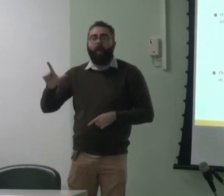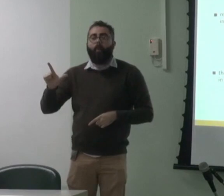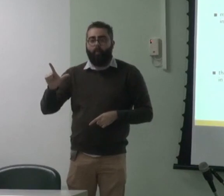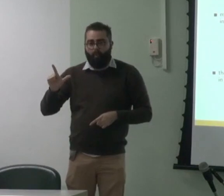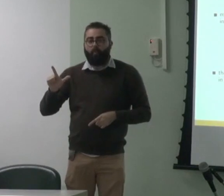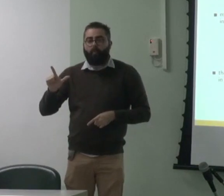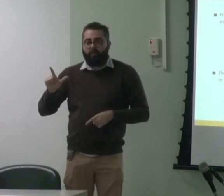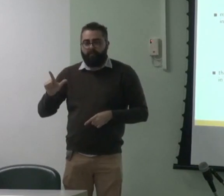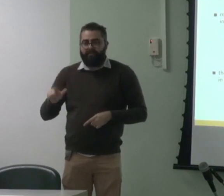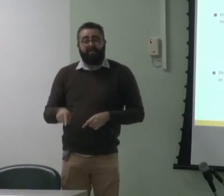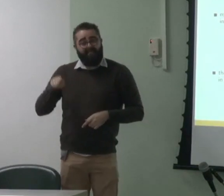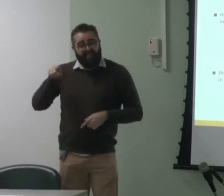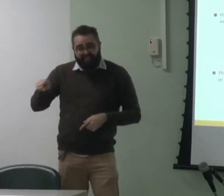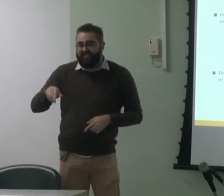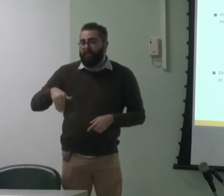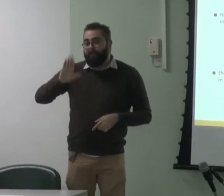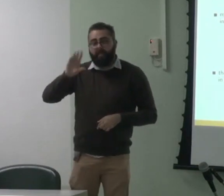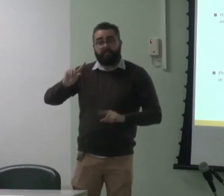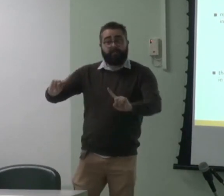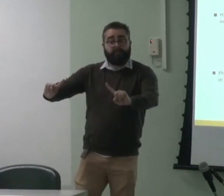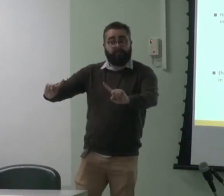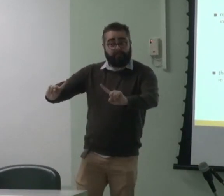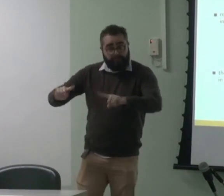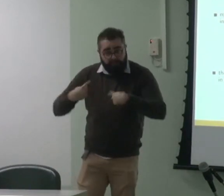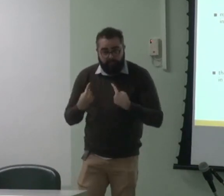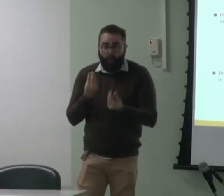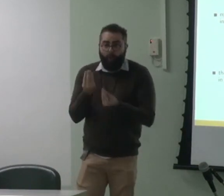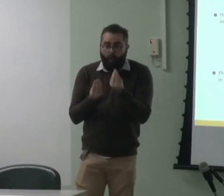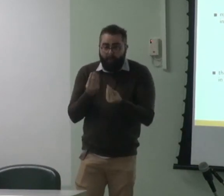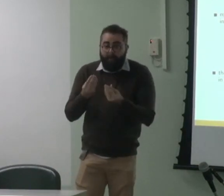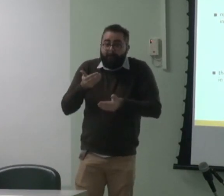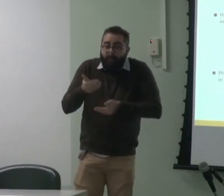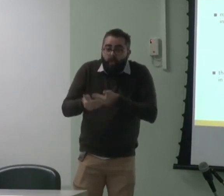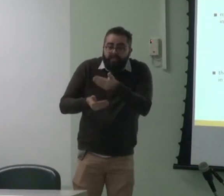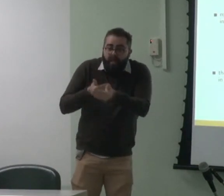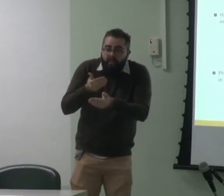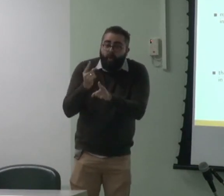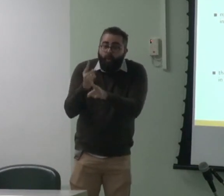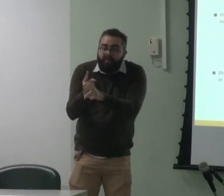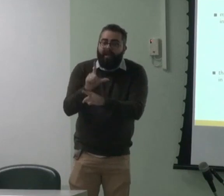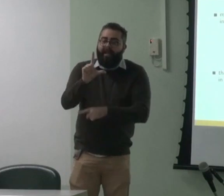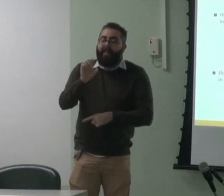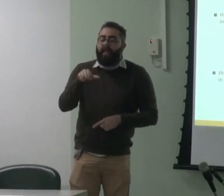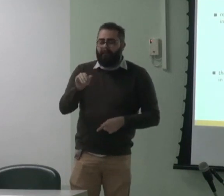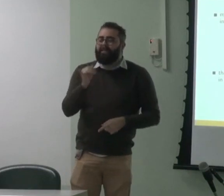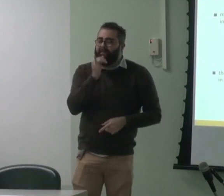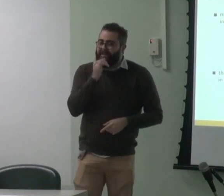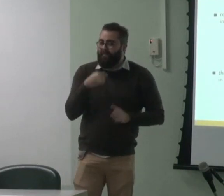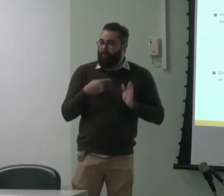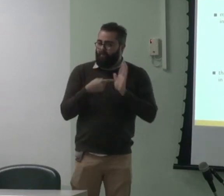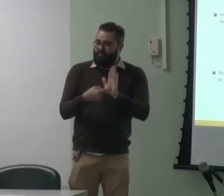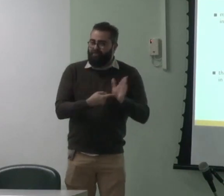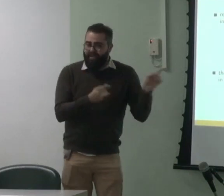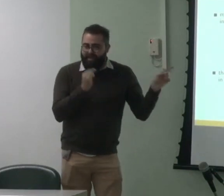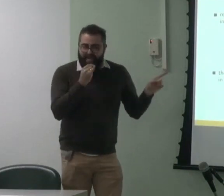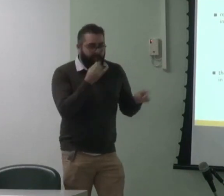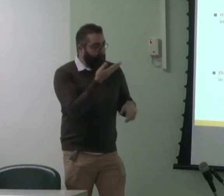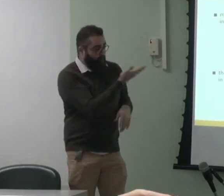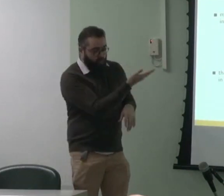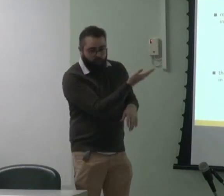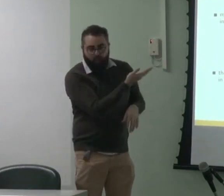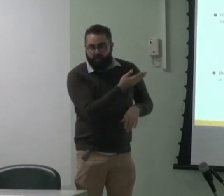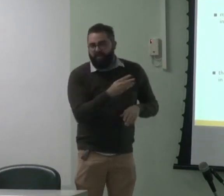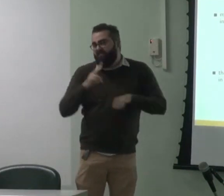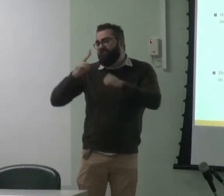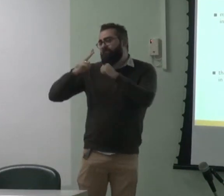most radical choice and lemmatize this as to write. So what I want to show by this example is that in